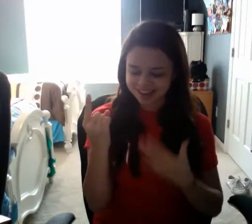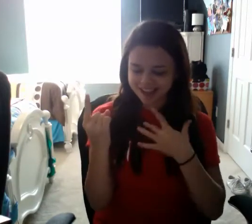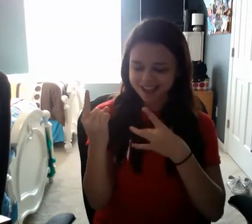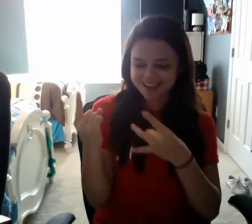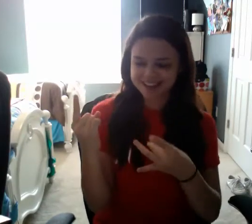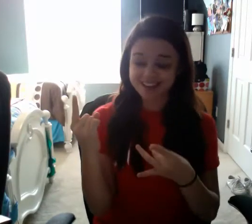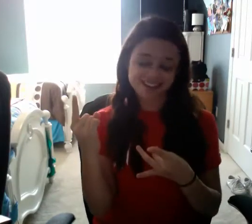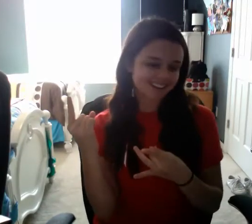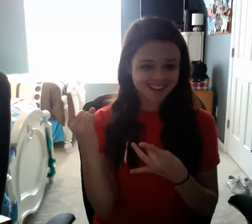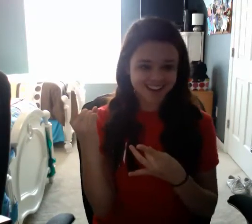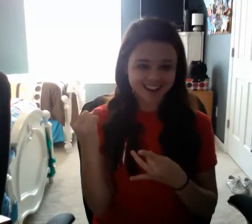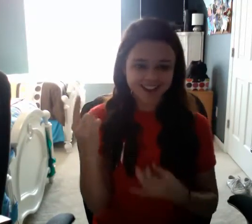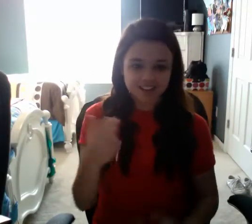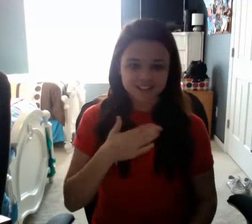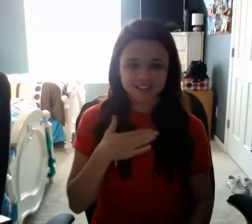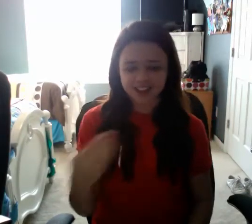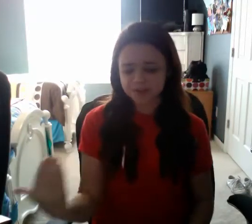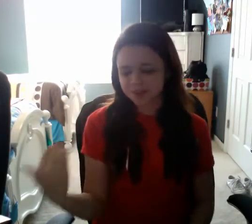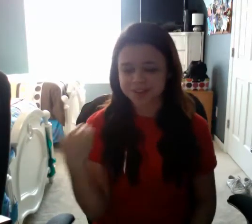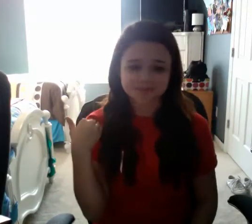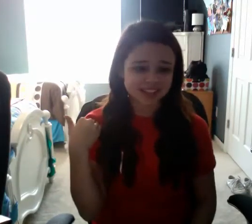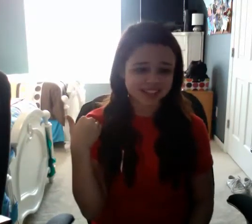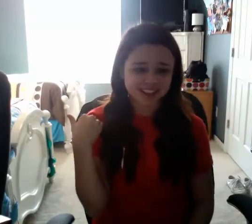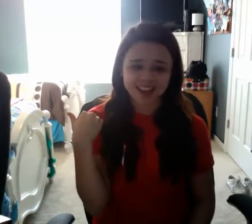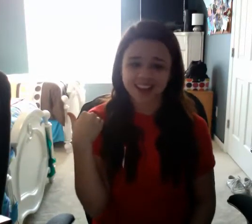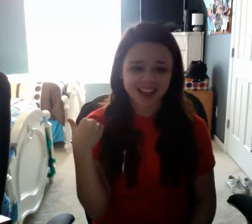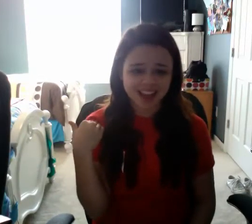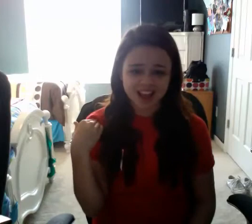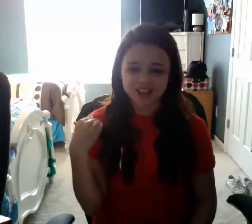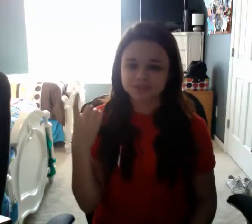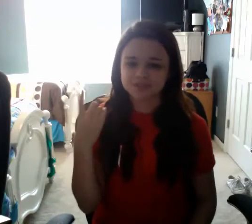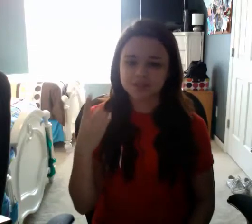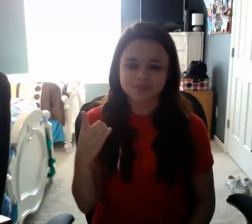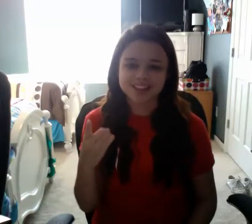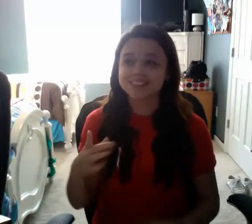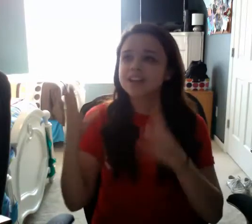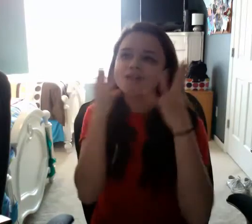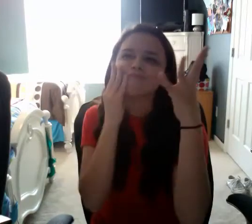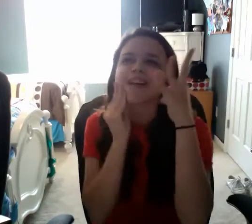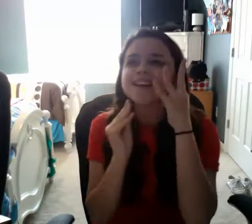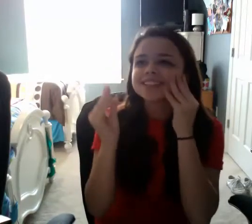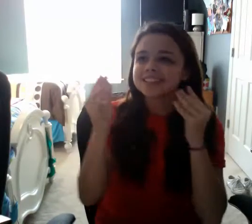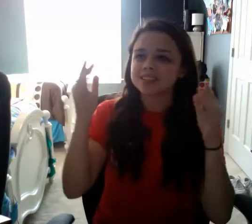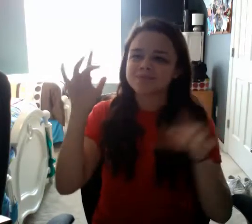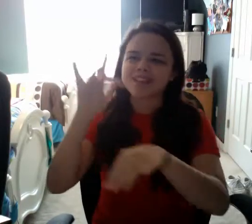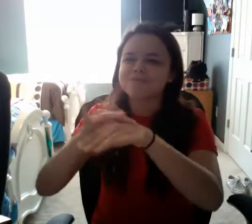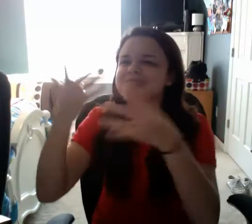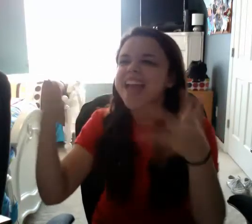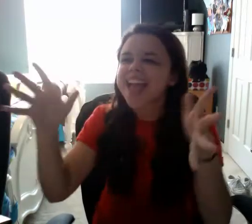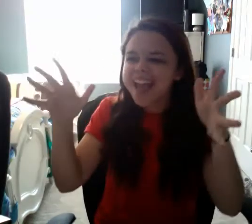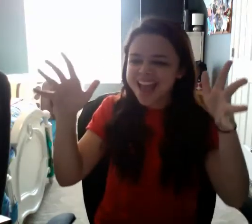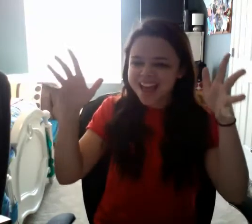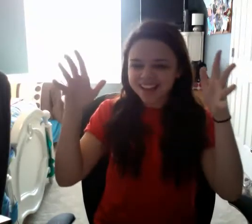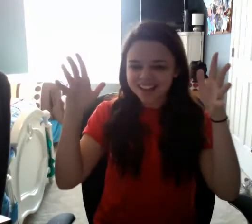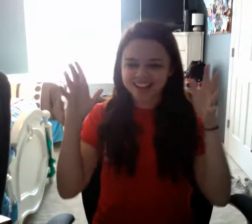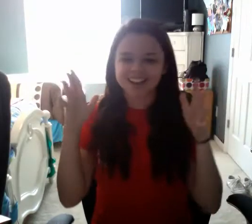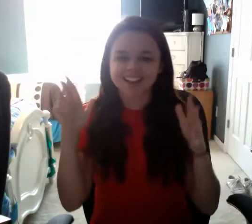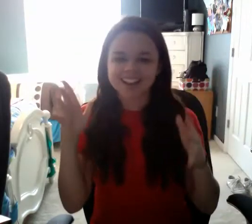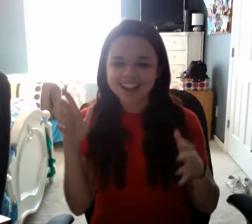in So shame on me now, blew me to places I've never been Till